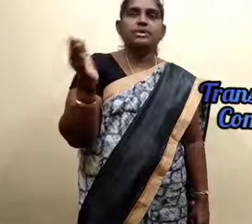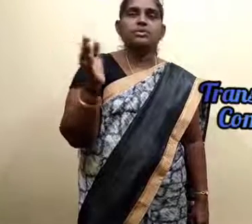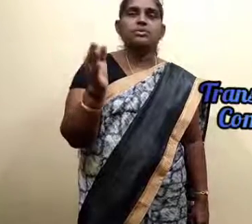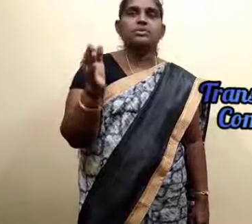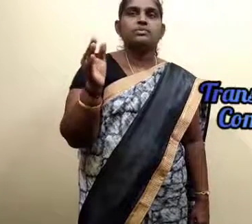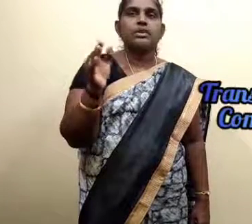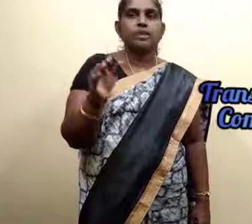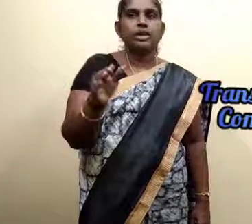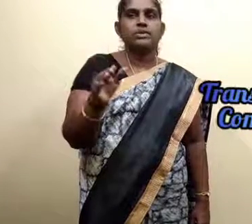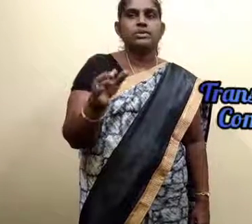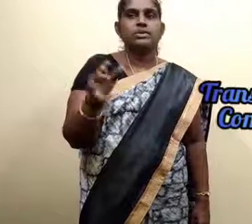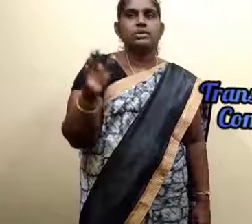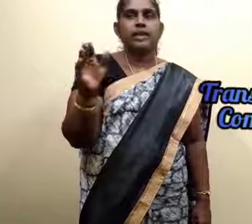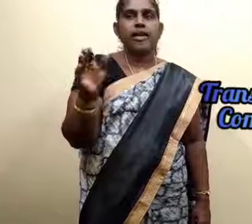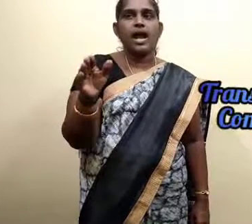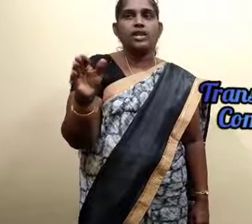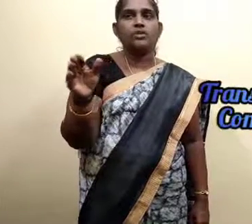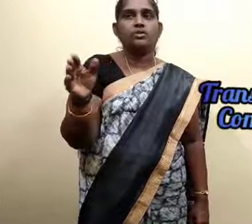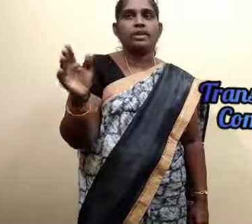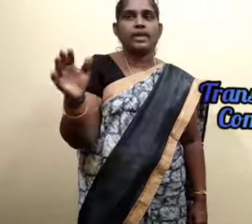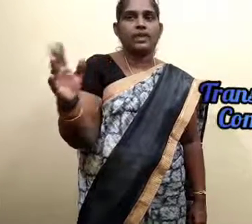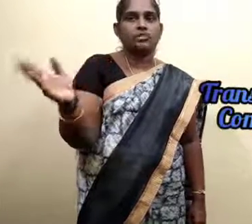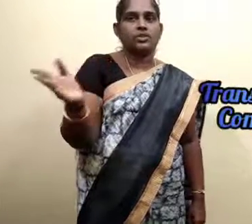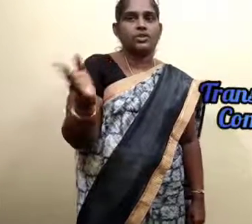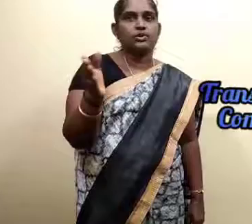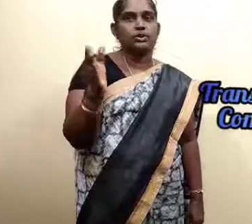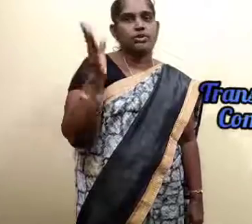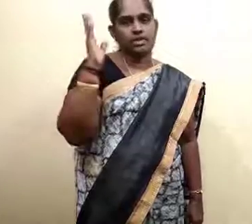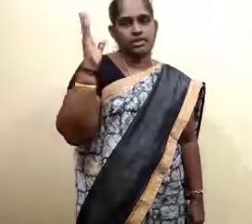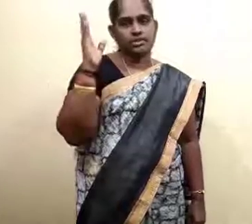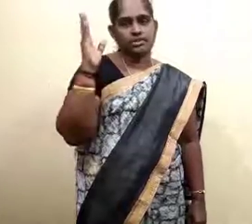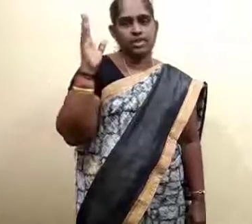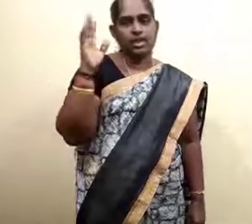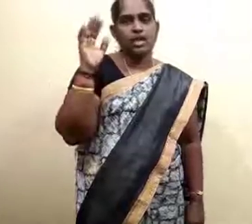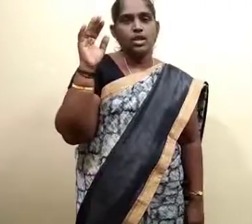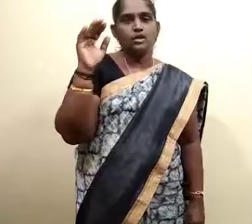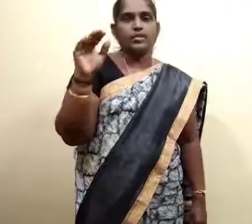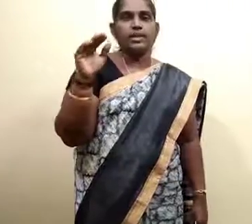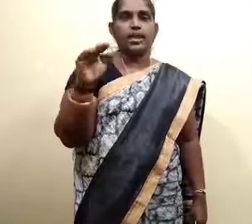After goods were produced, they had to be transported to the markets.